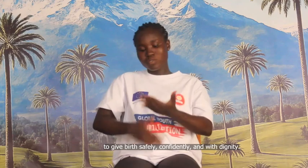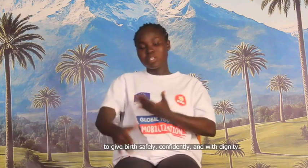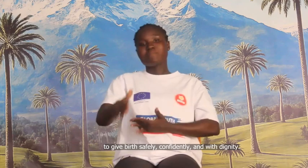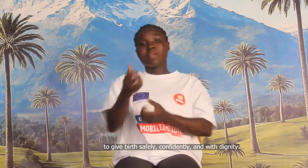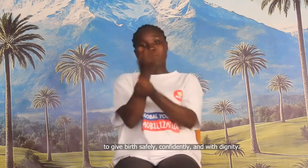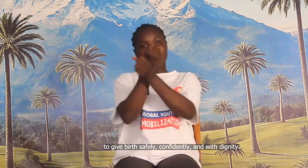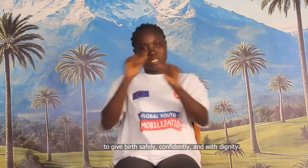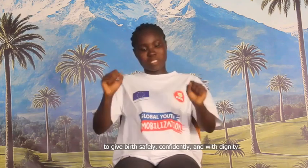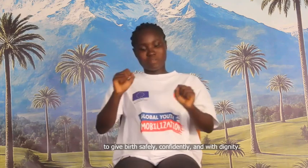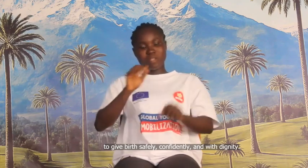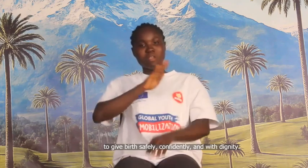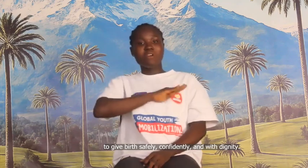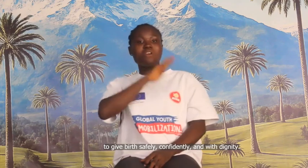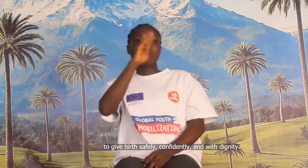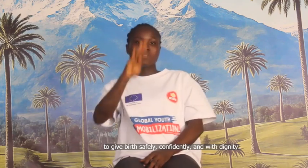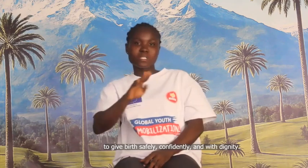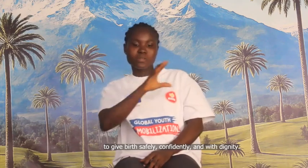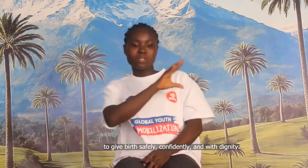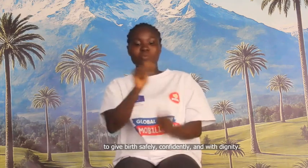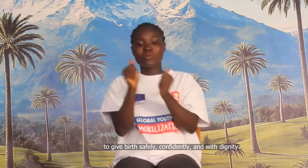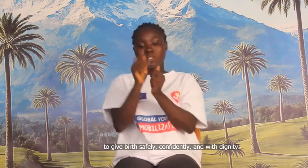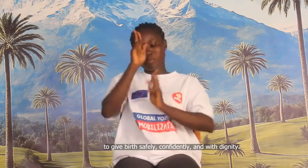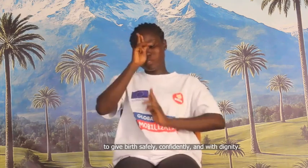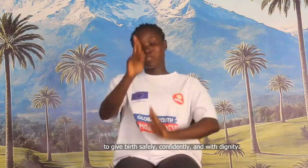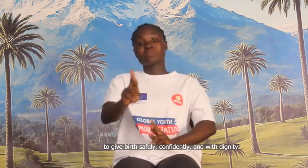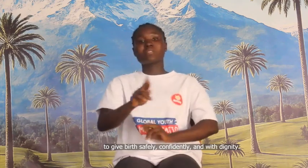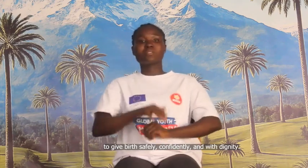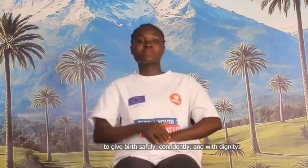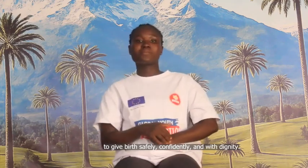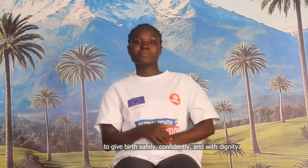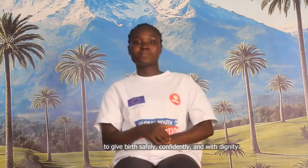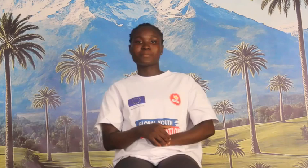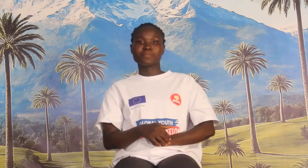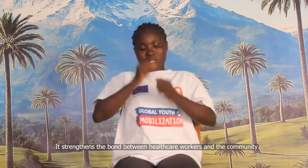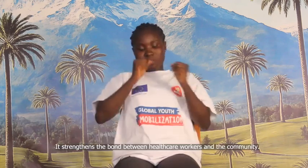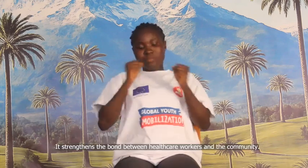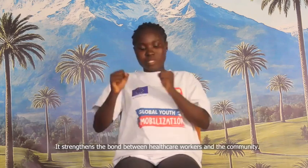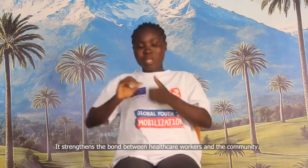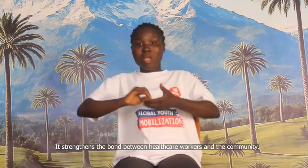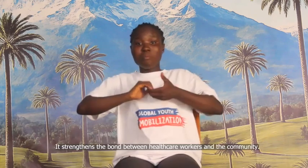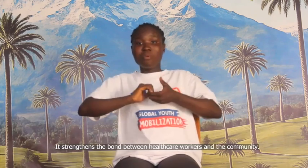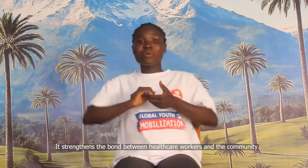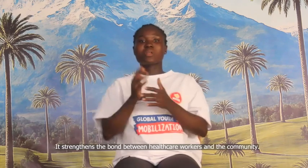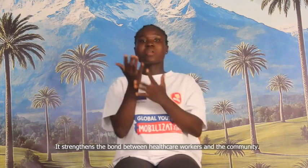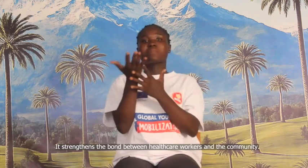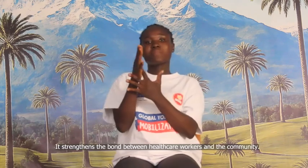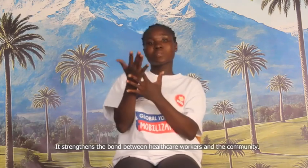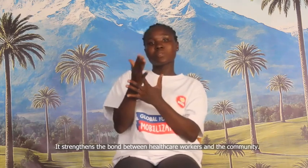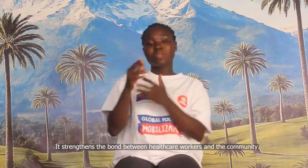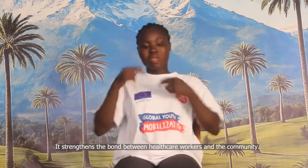to give birth safely, confidently, and with dignity. It strengthens the bond between healthcare